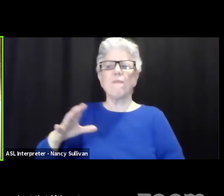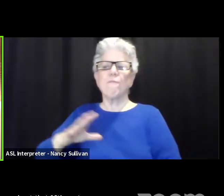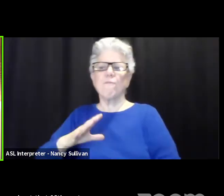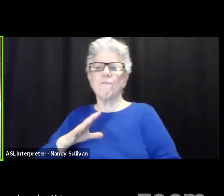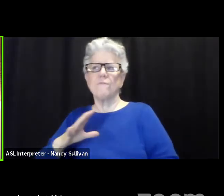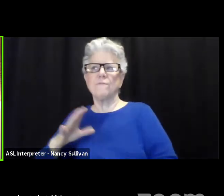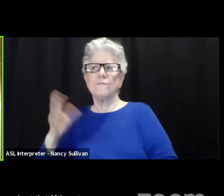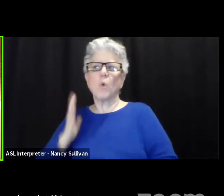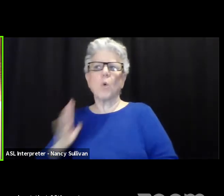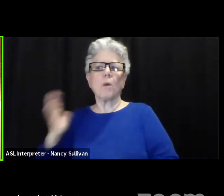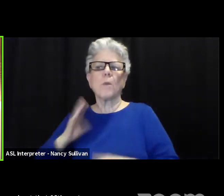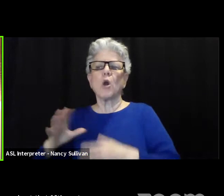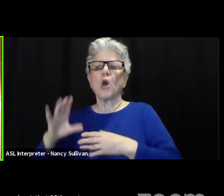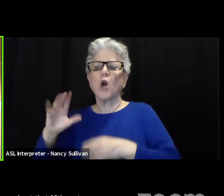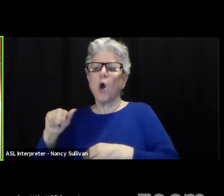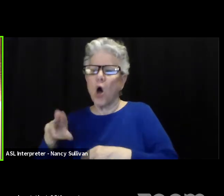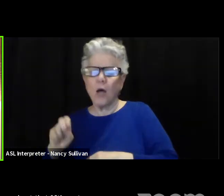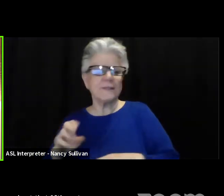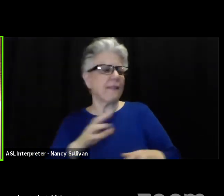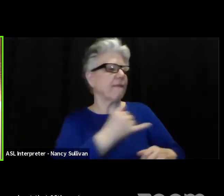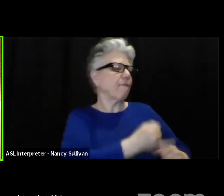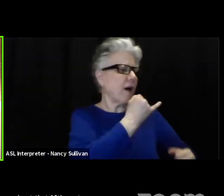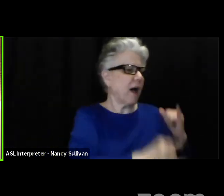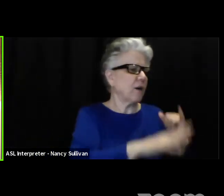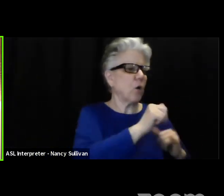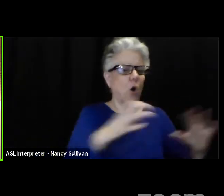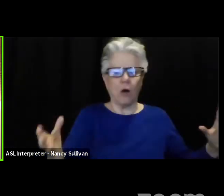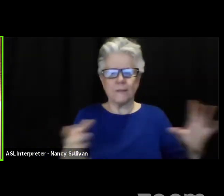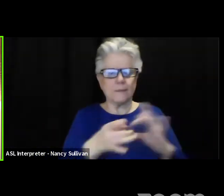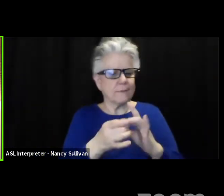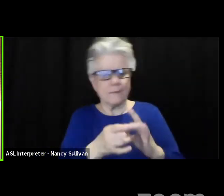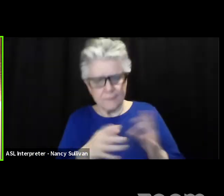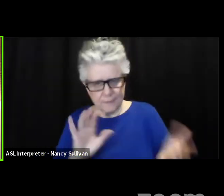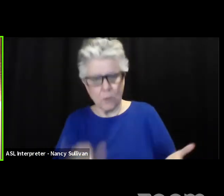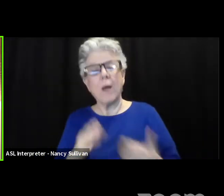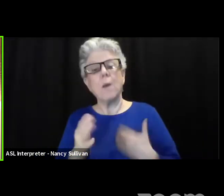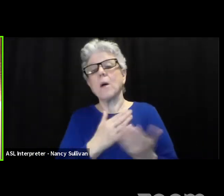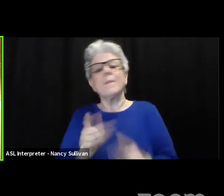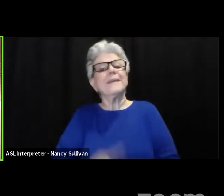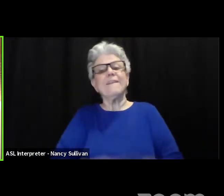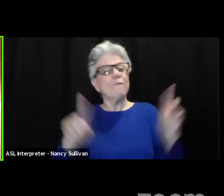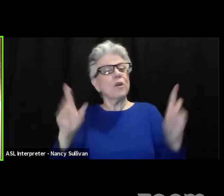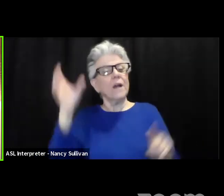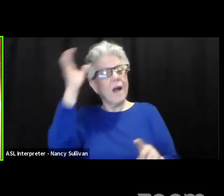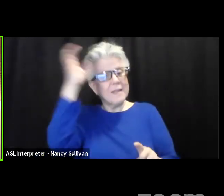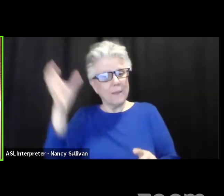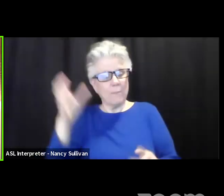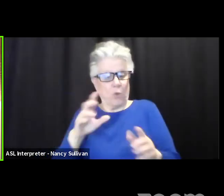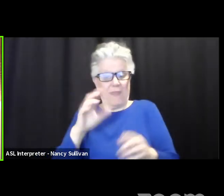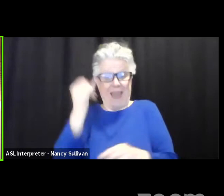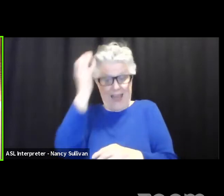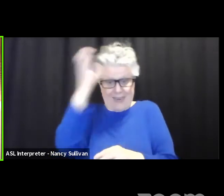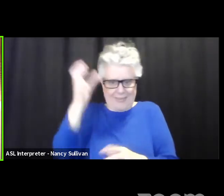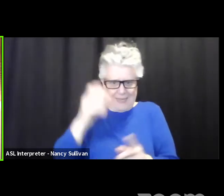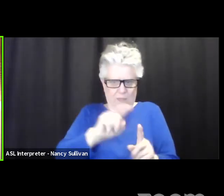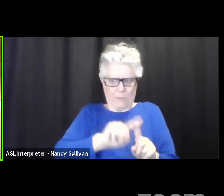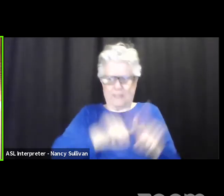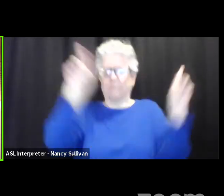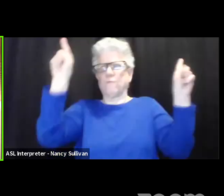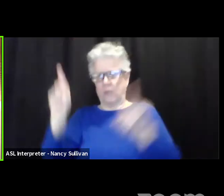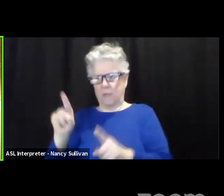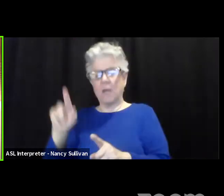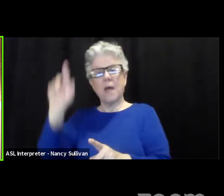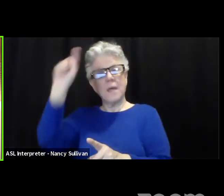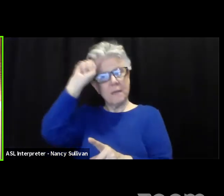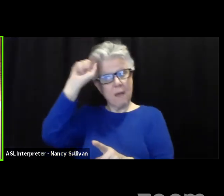cause are mutually implicating. What was different, the notion that was displaced, was Aquinas' distinction